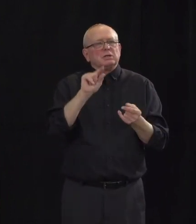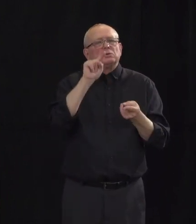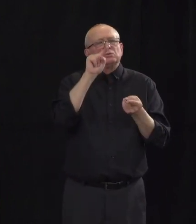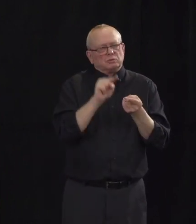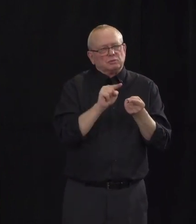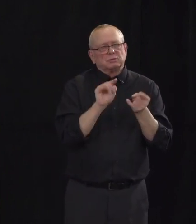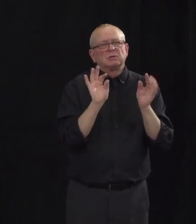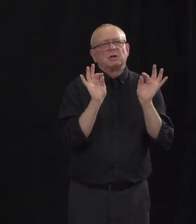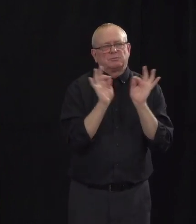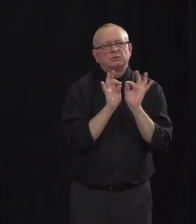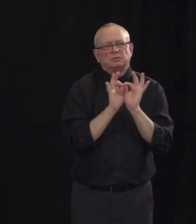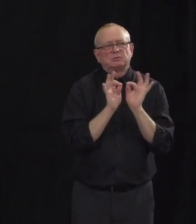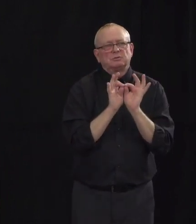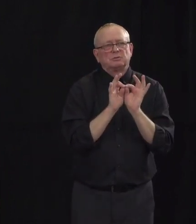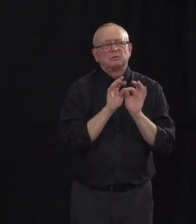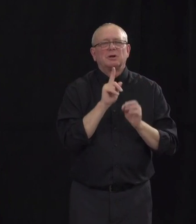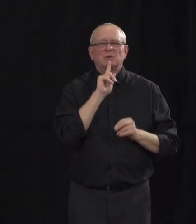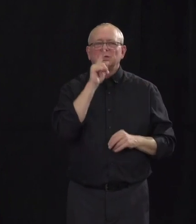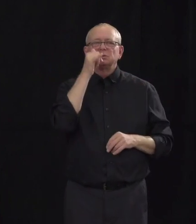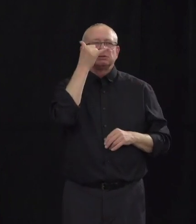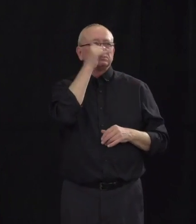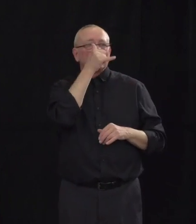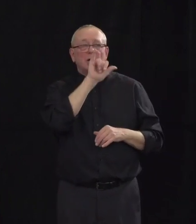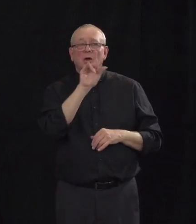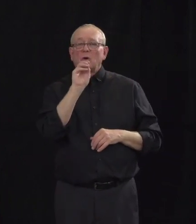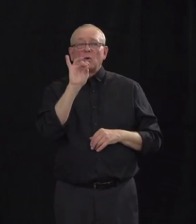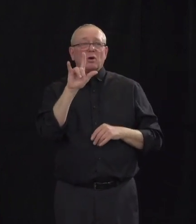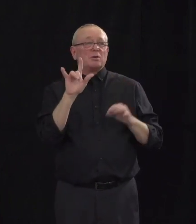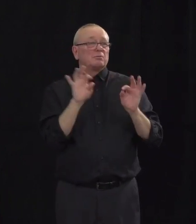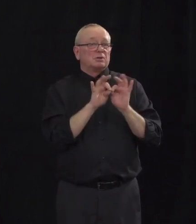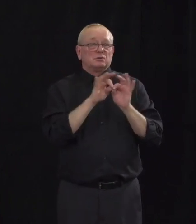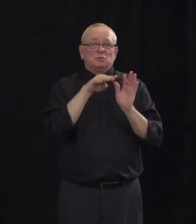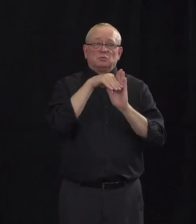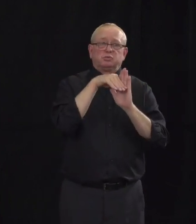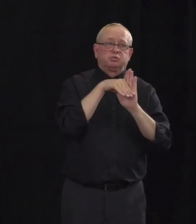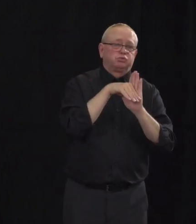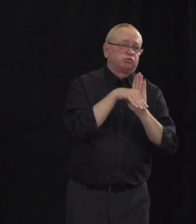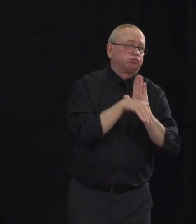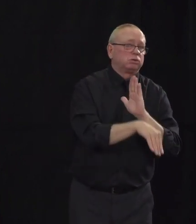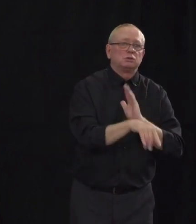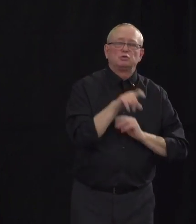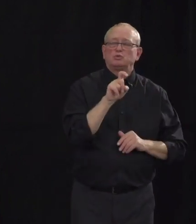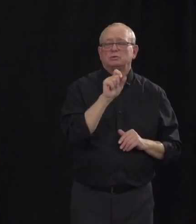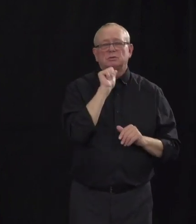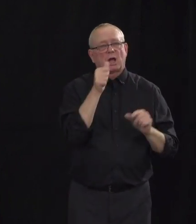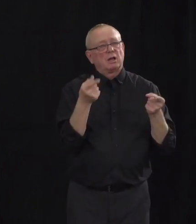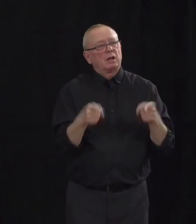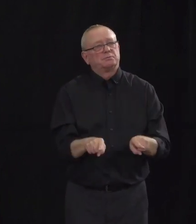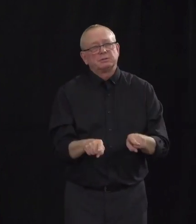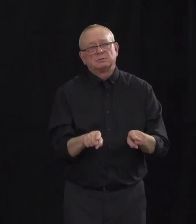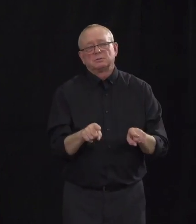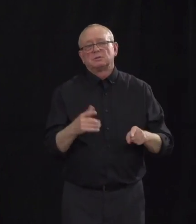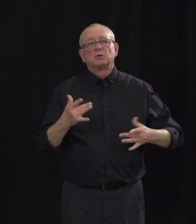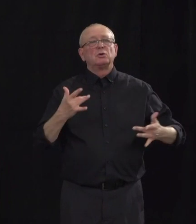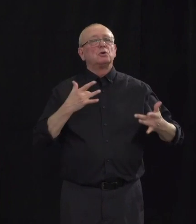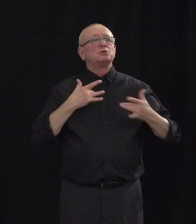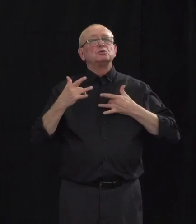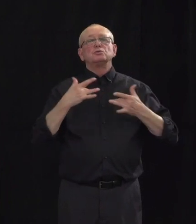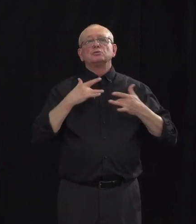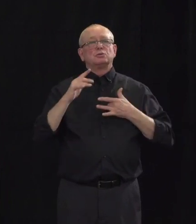And our greater concern, Chris, is what will happen to North American energy markets over the course of the